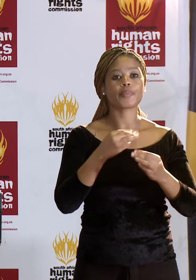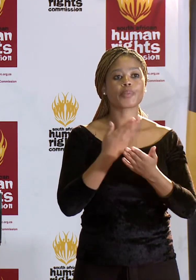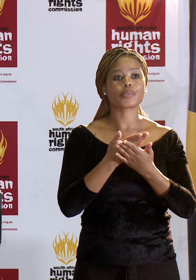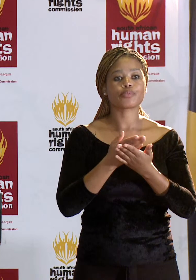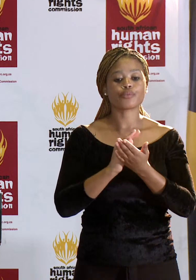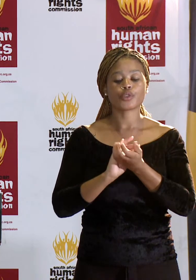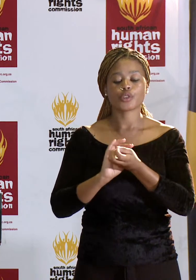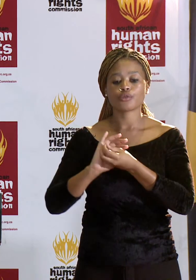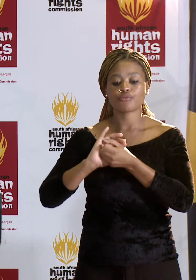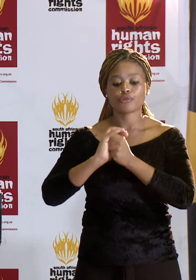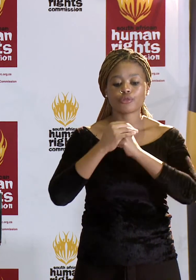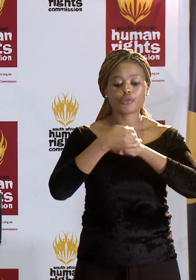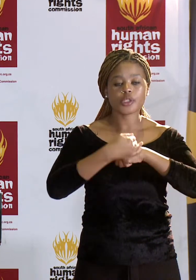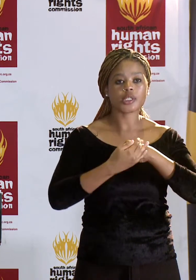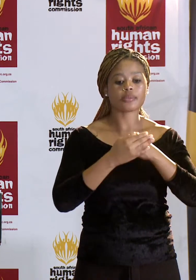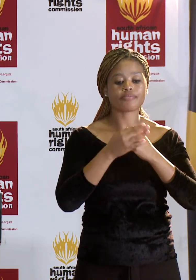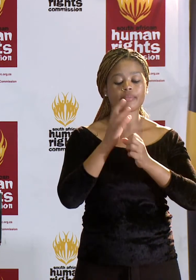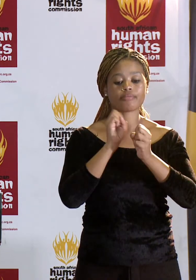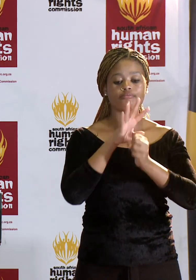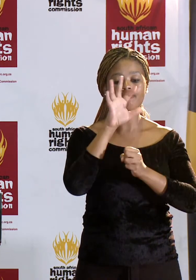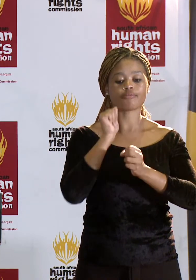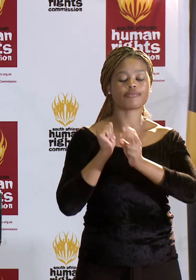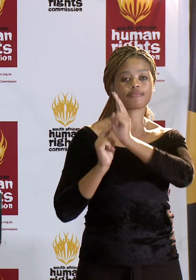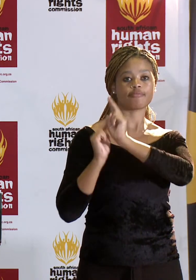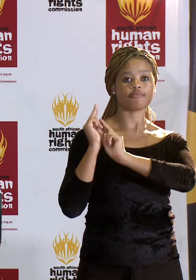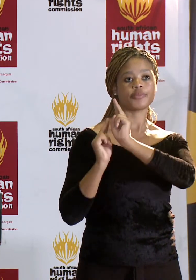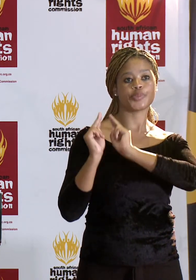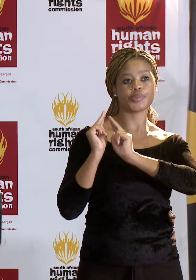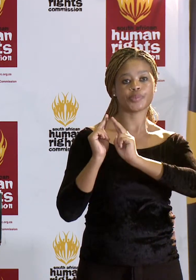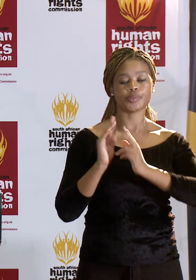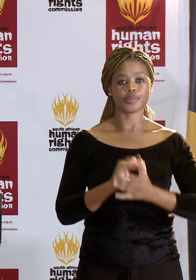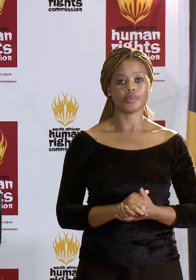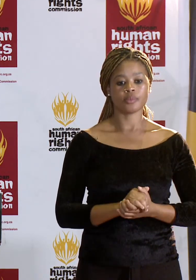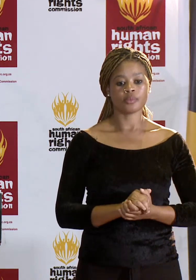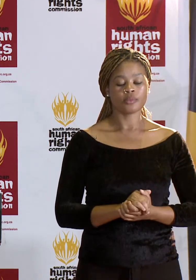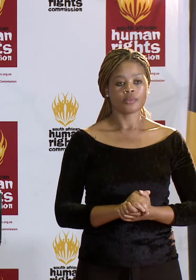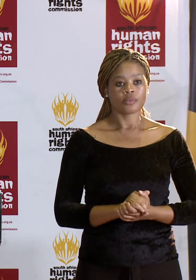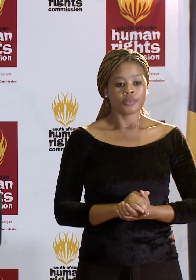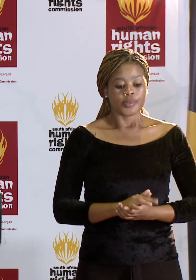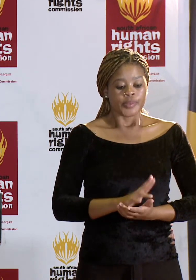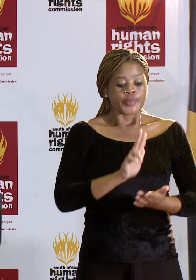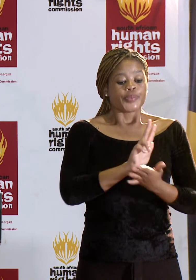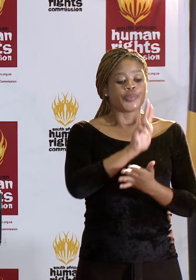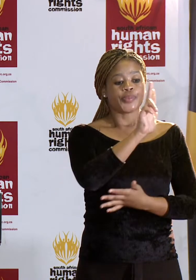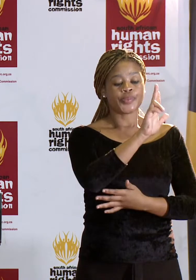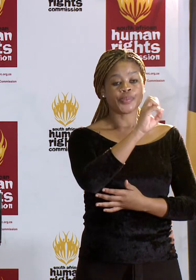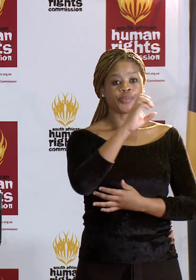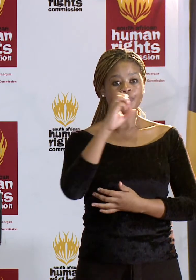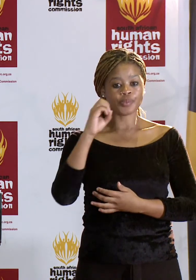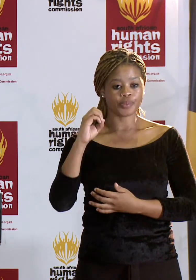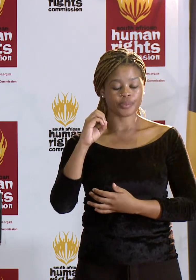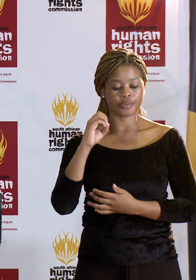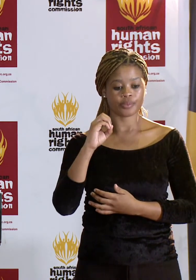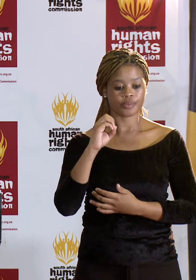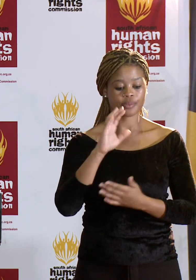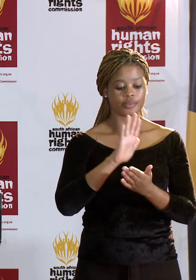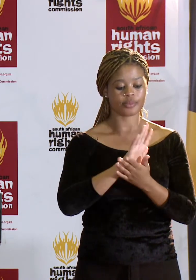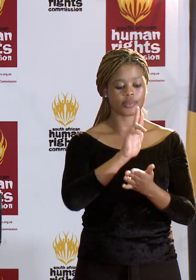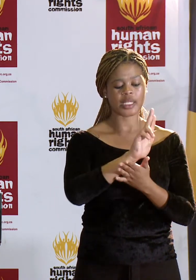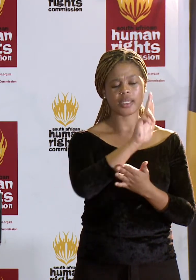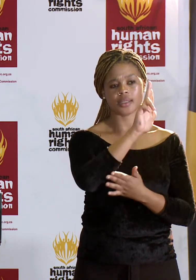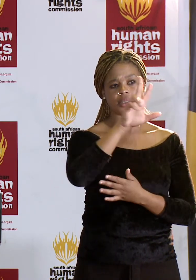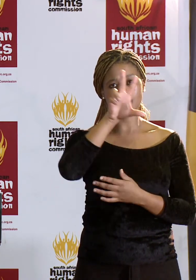have shaped South Africa's history. In the 1800s, in the